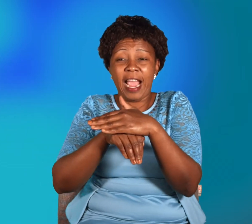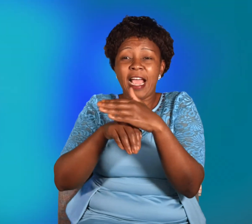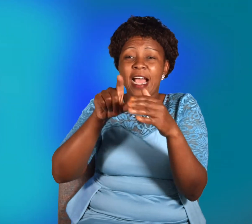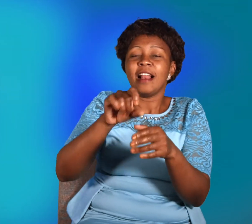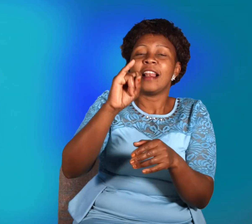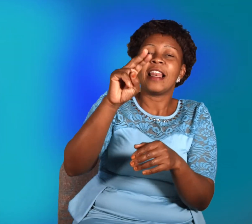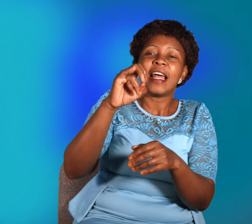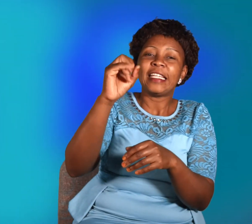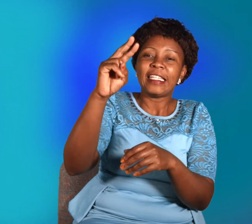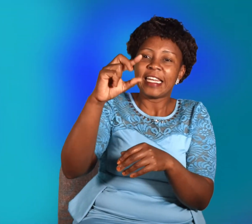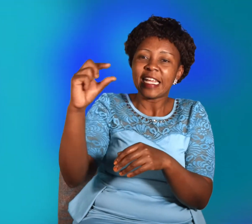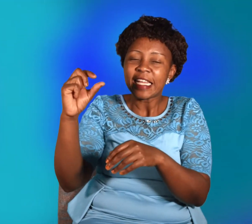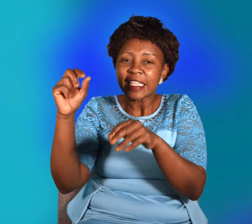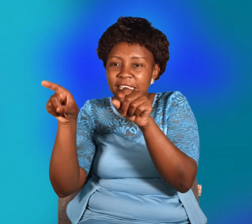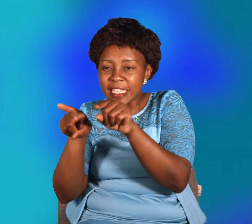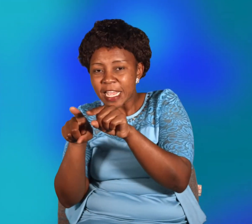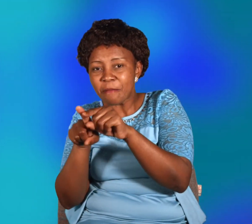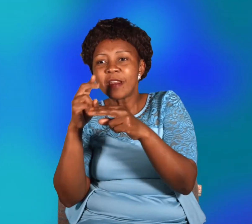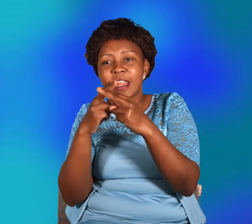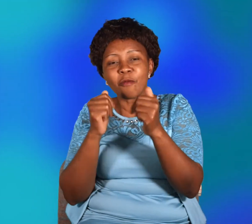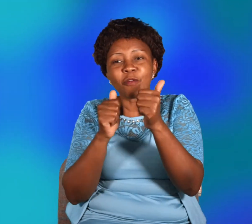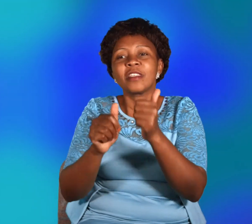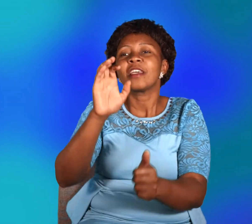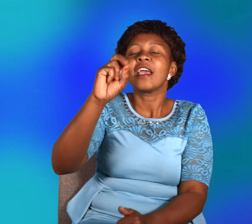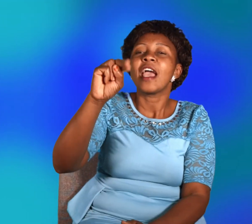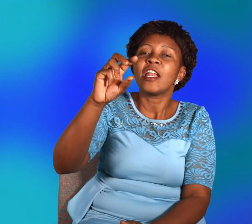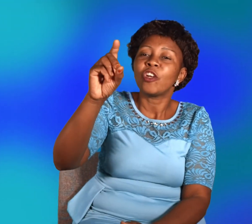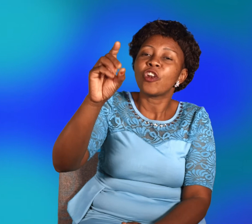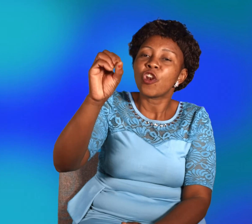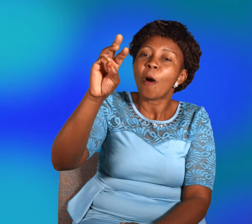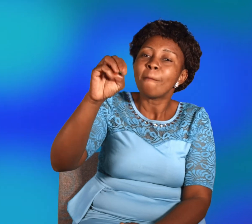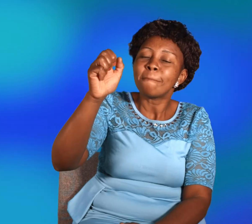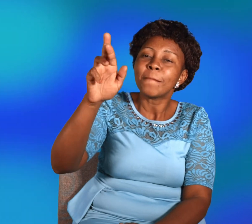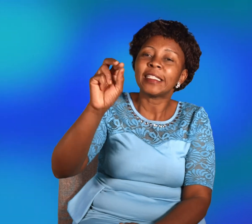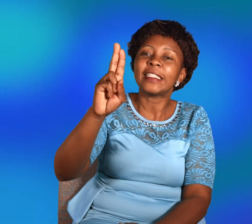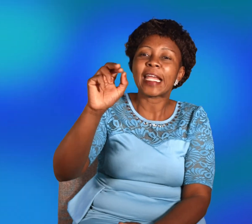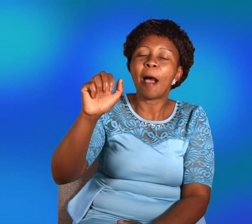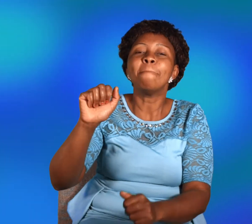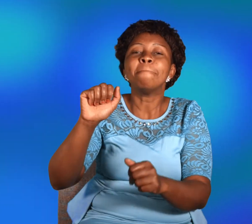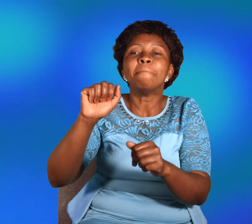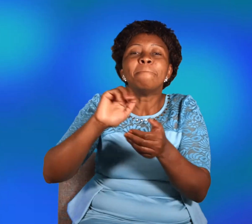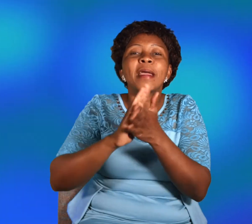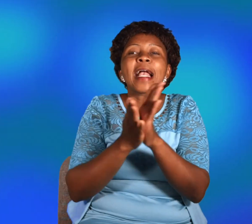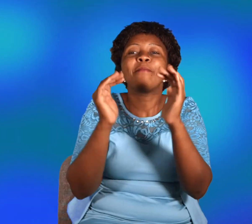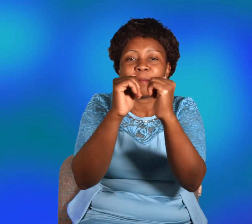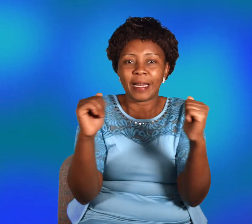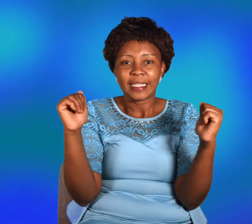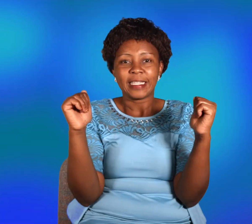inner lining of the uterus, also known as endometrium, gets separated